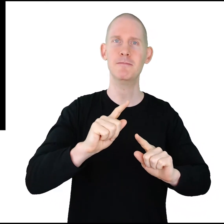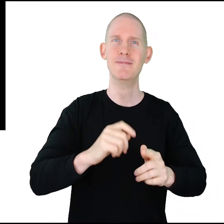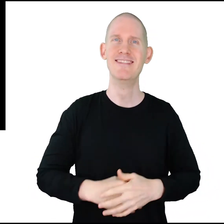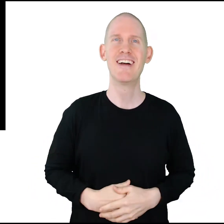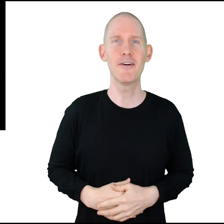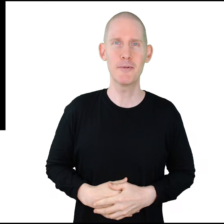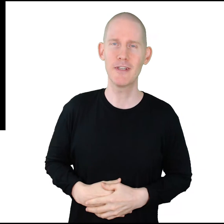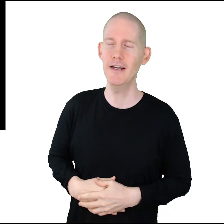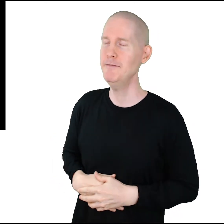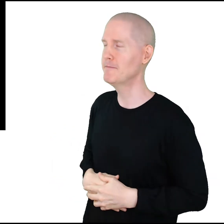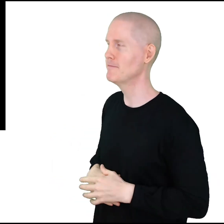From the sign.